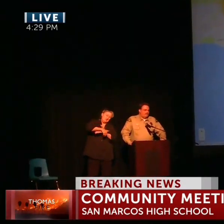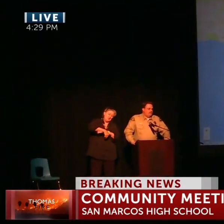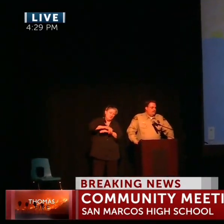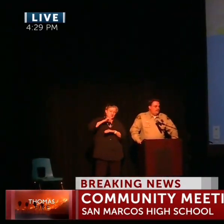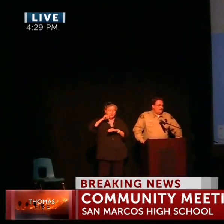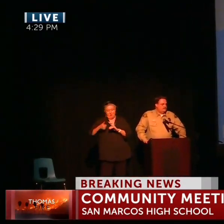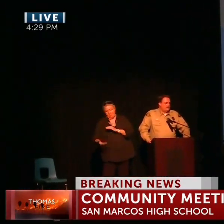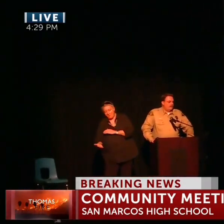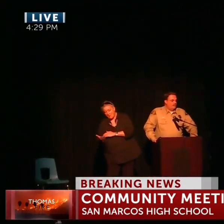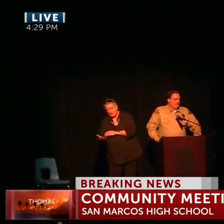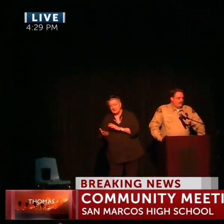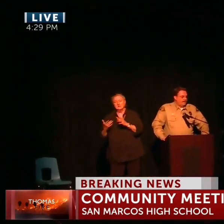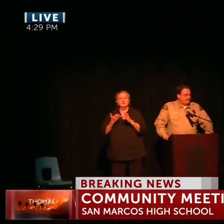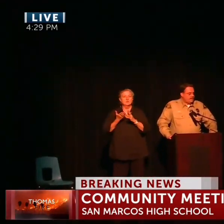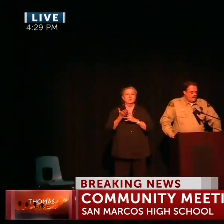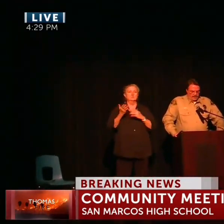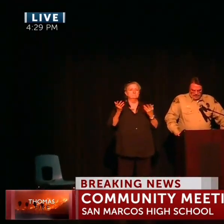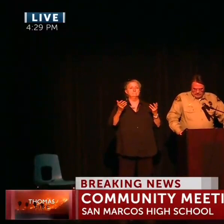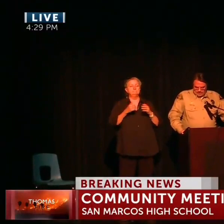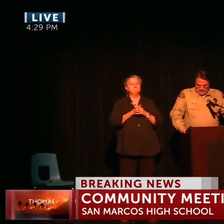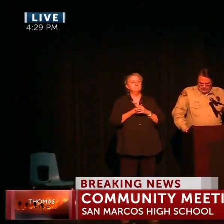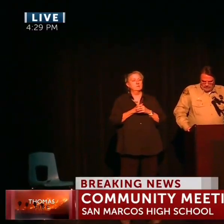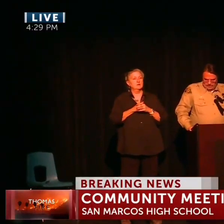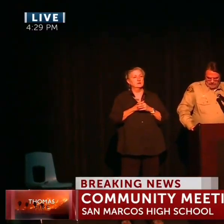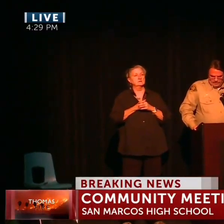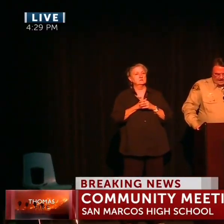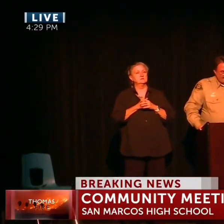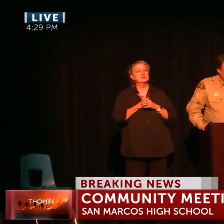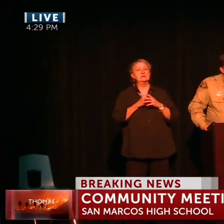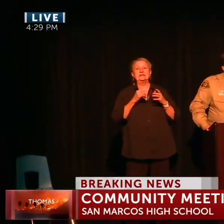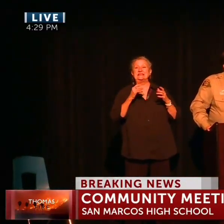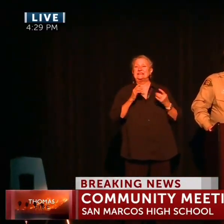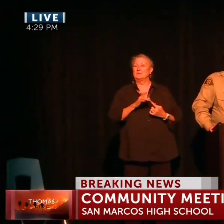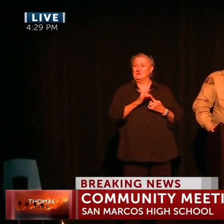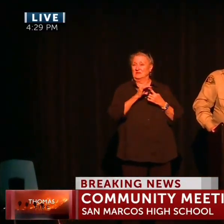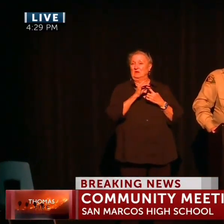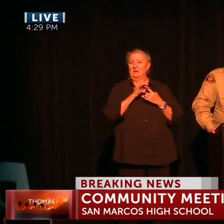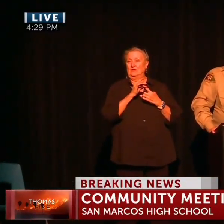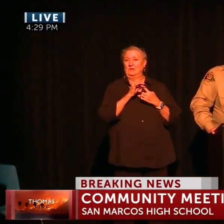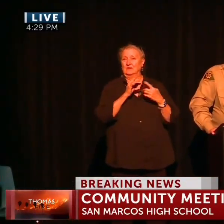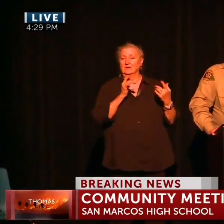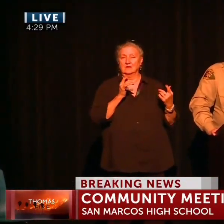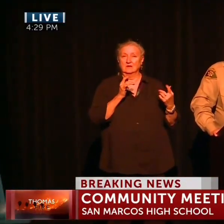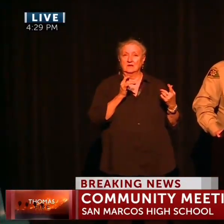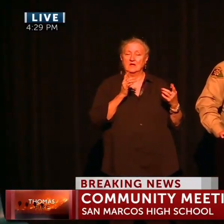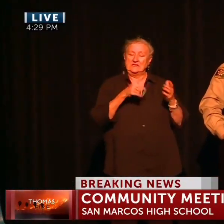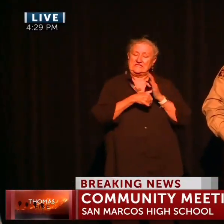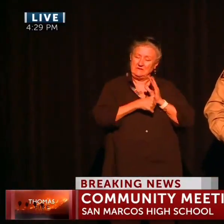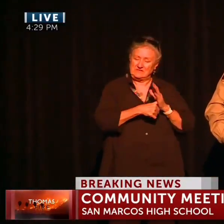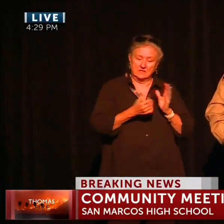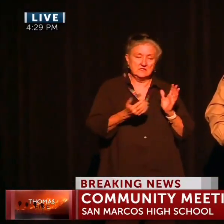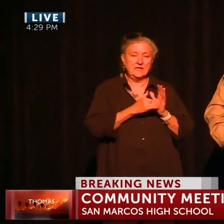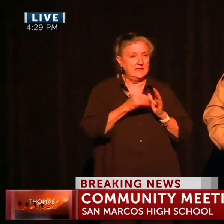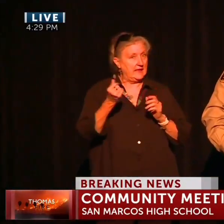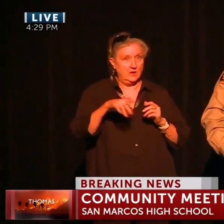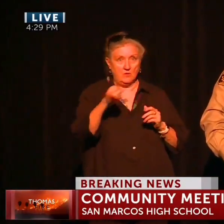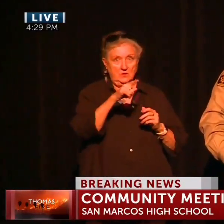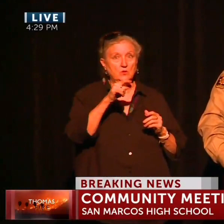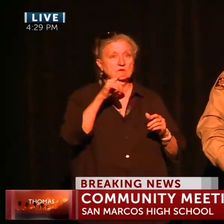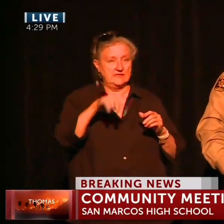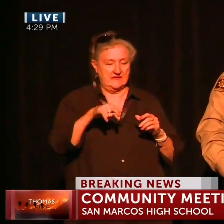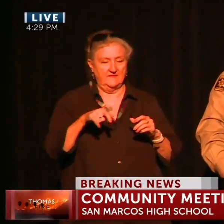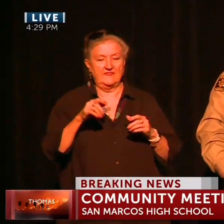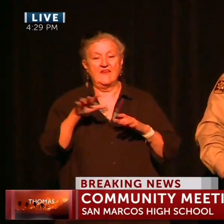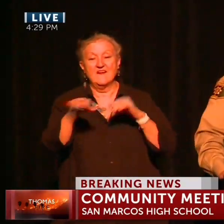this morning through tomorrow morning. So in particular, I want to reemphasize that anyone who is in